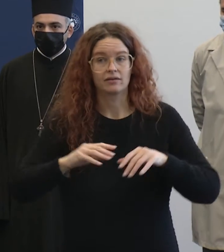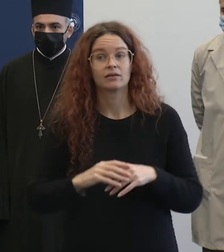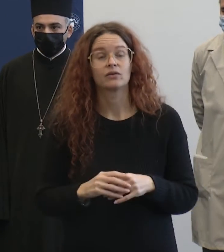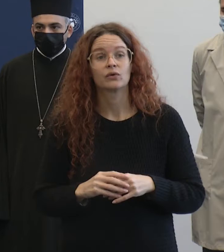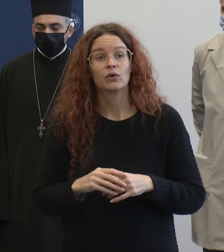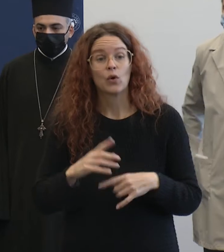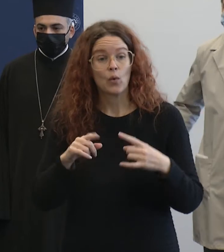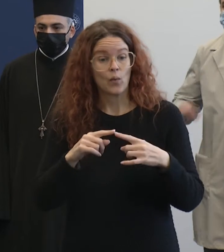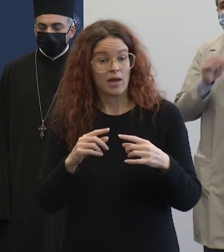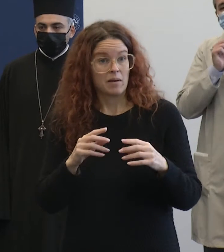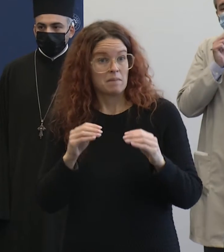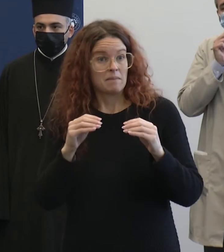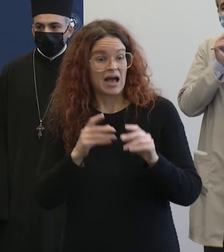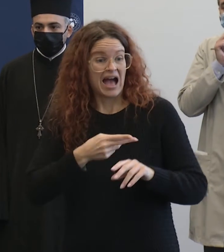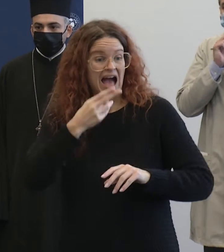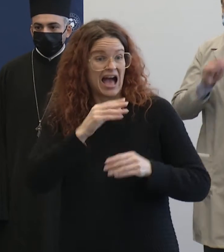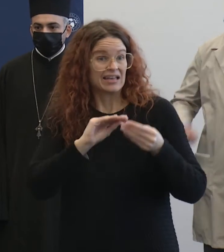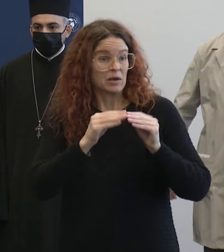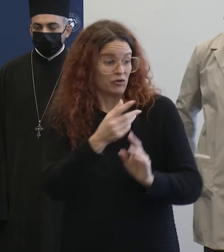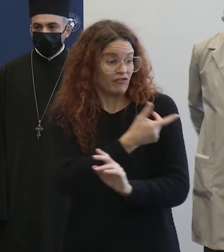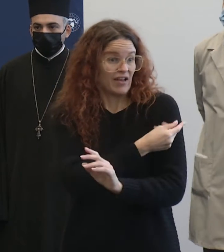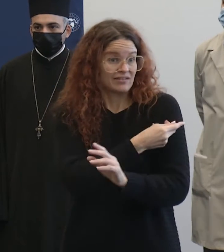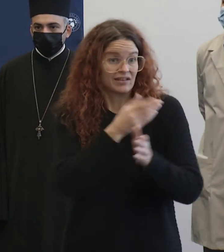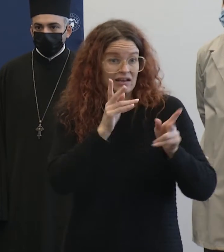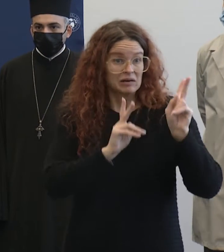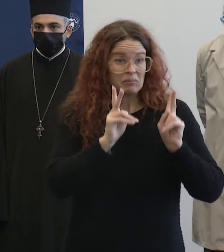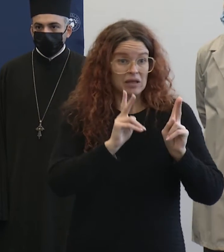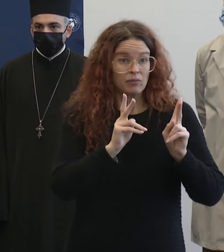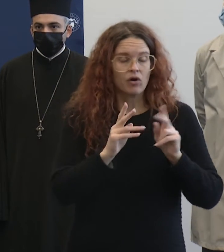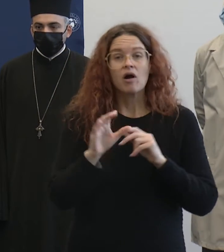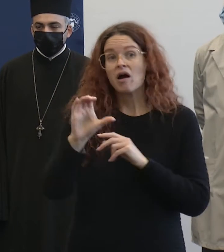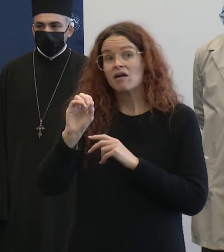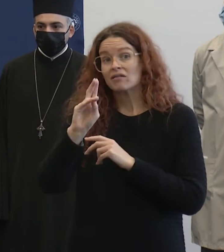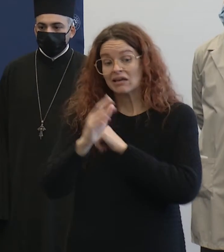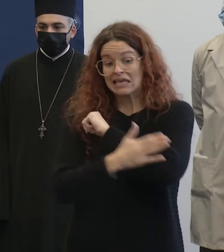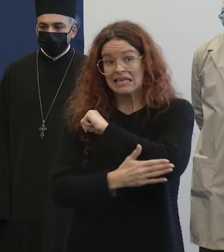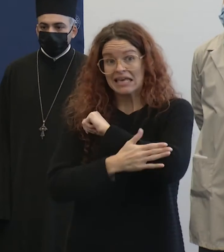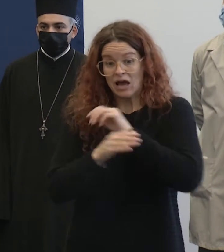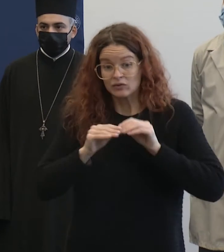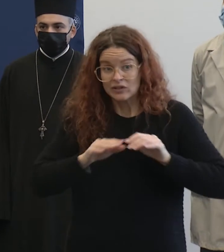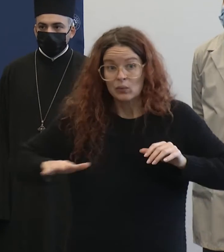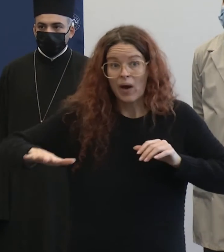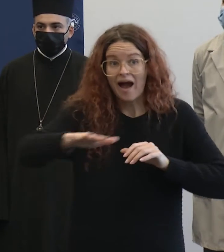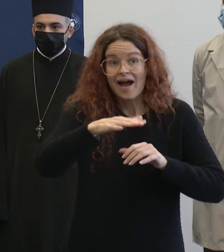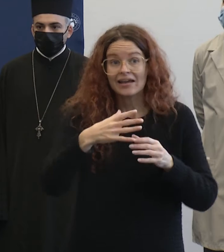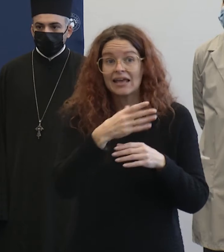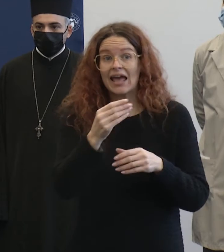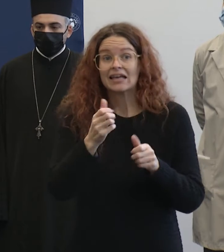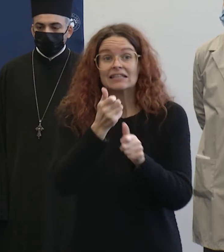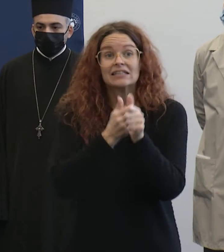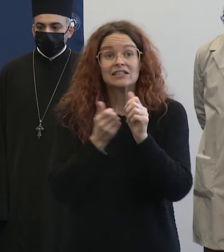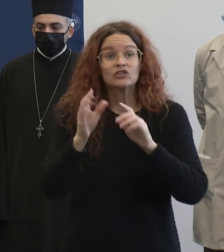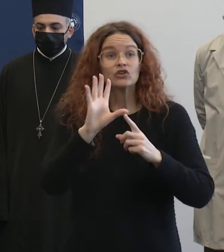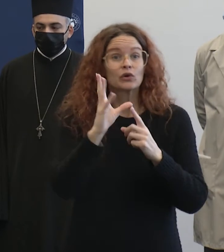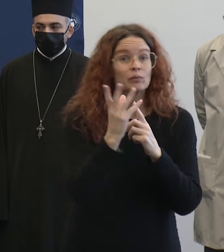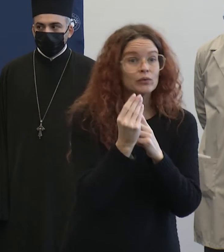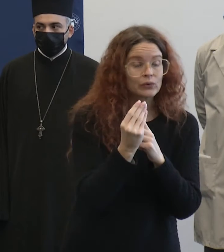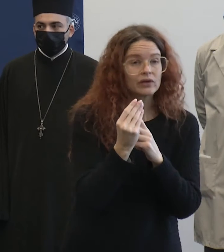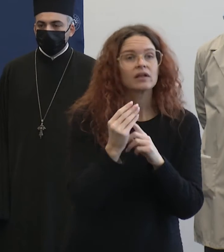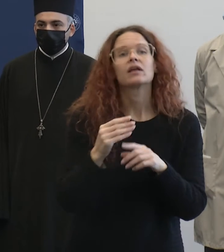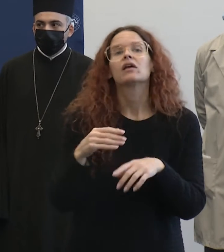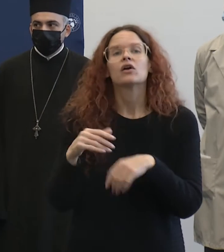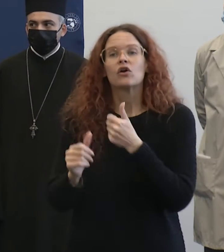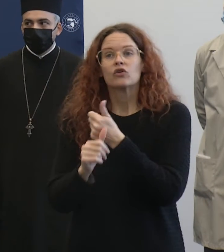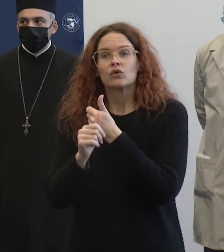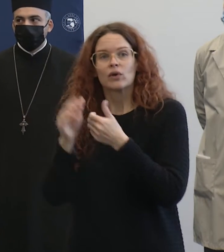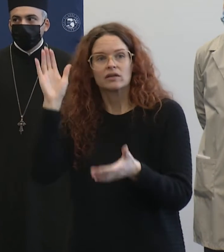higher number of vaccinated individuals, not only countywide, but within each community within the county, we are at risk